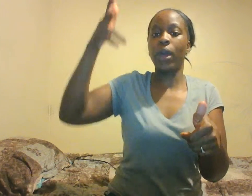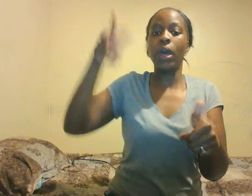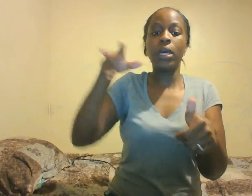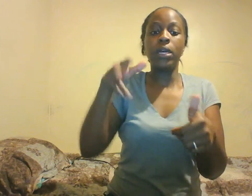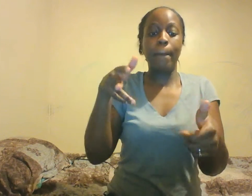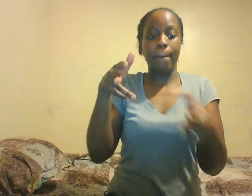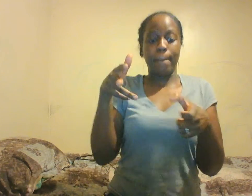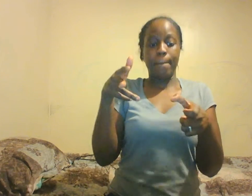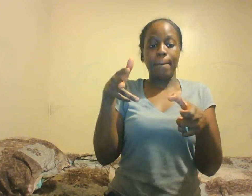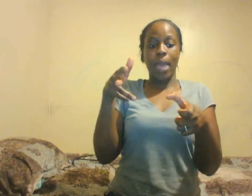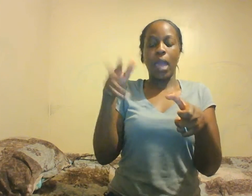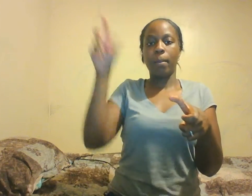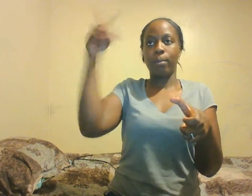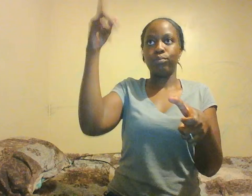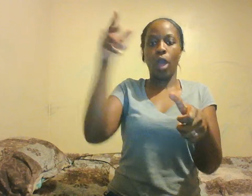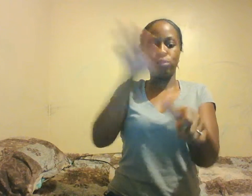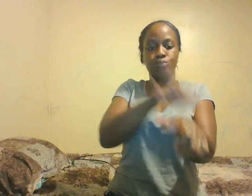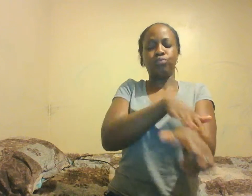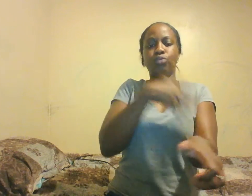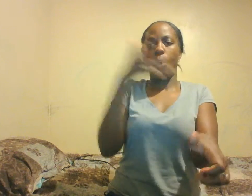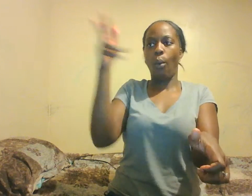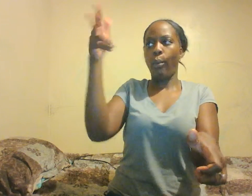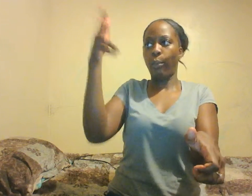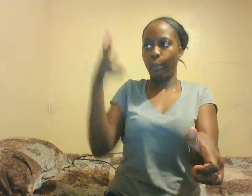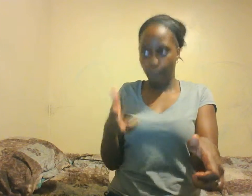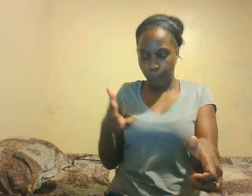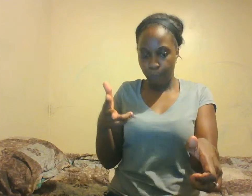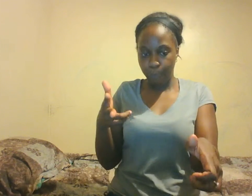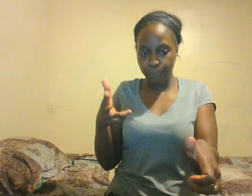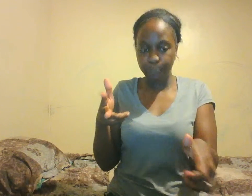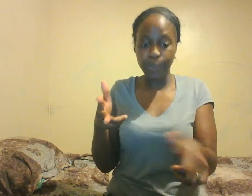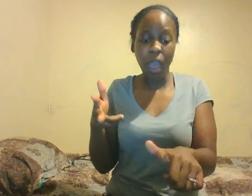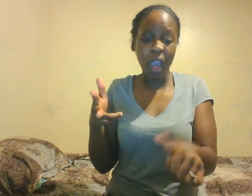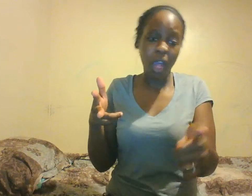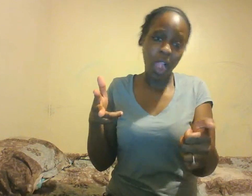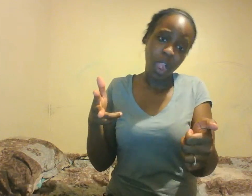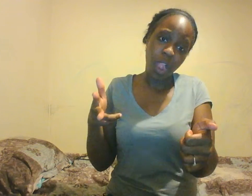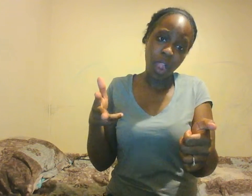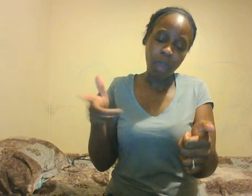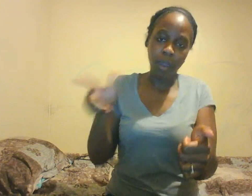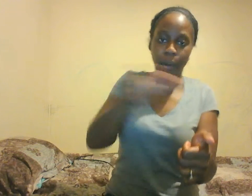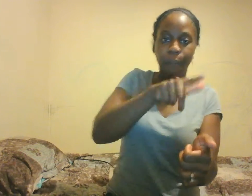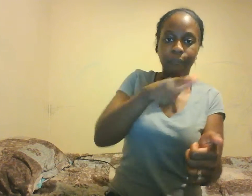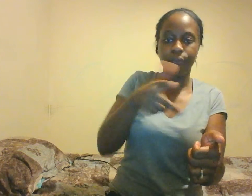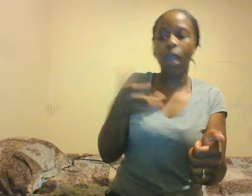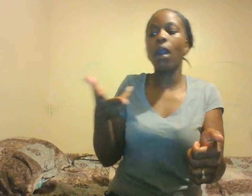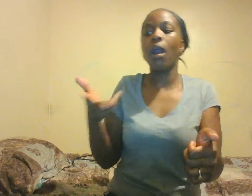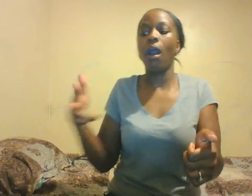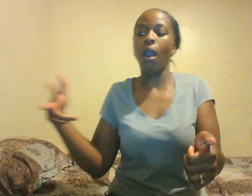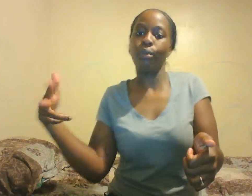to the left, makes the nose of the helicopter turn left. It's like if you're riding a bicycle or a car and you want to steer it